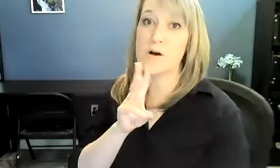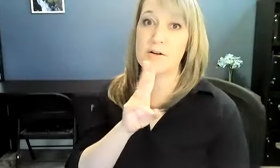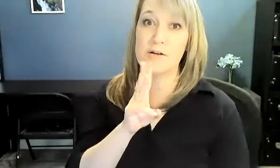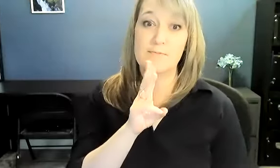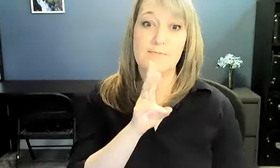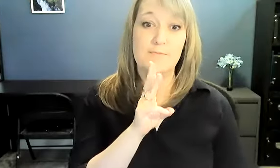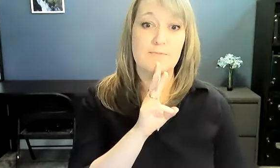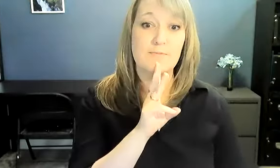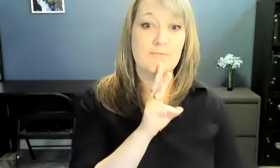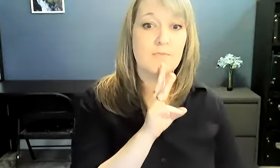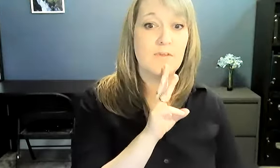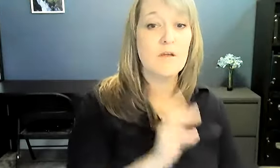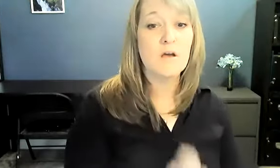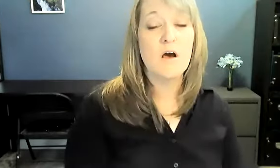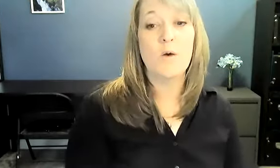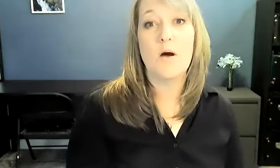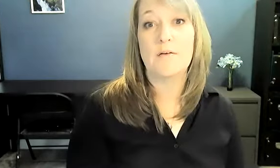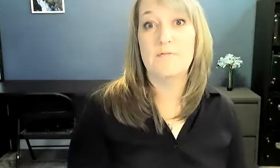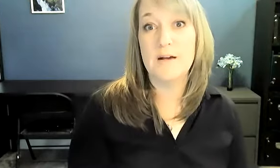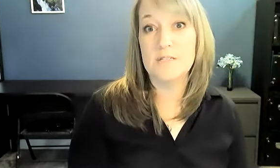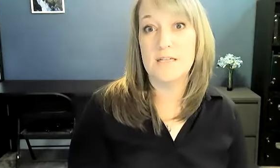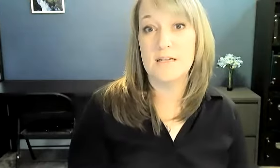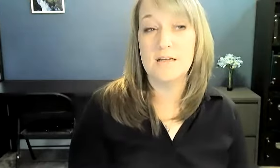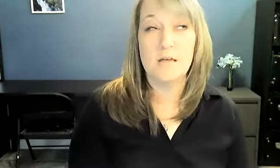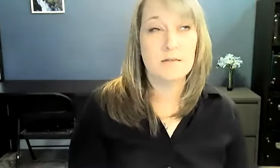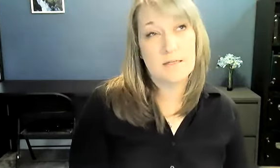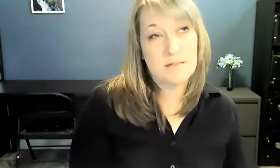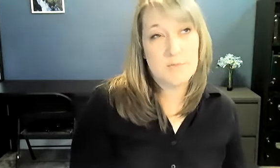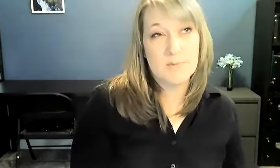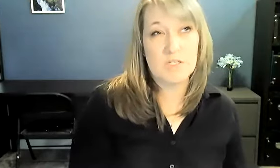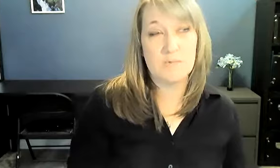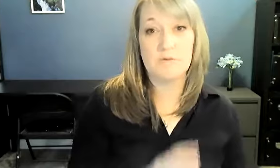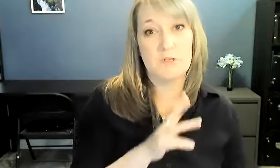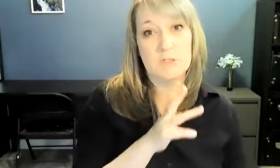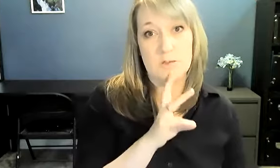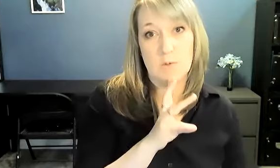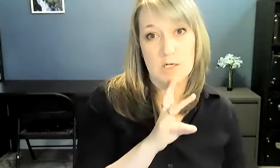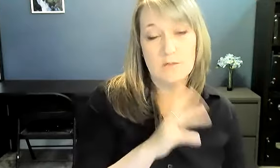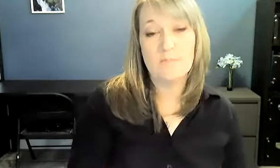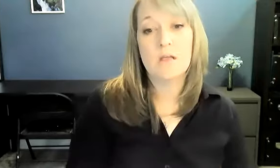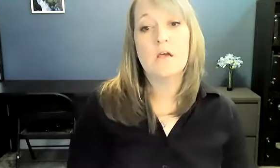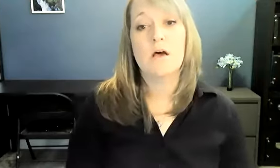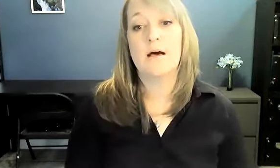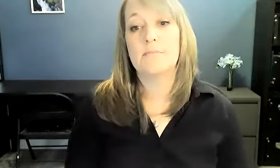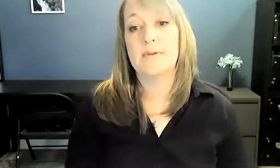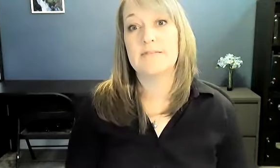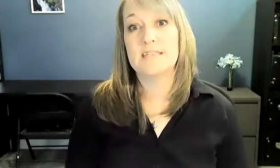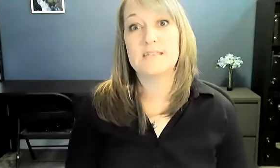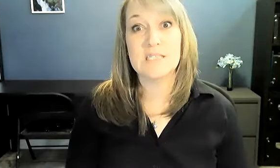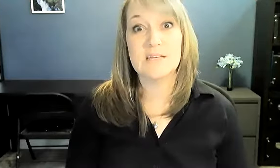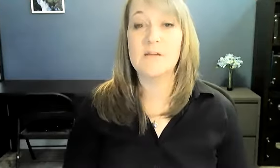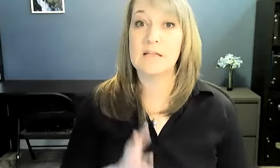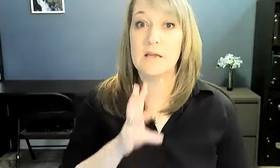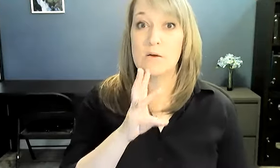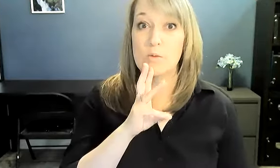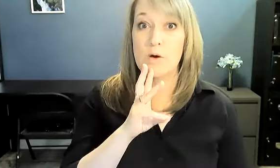Water. A water fountain can sometimes just be referred to as water, but I've seen specifically